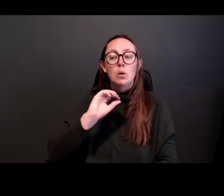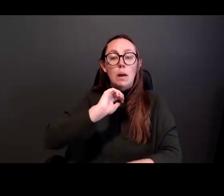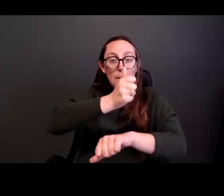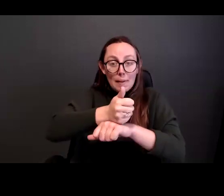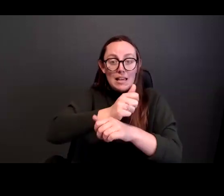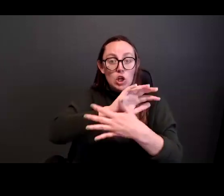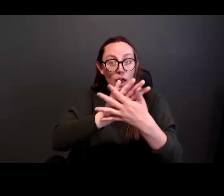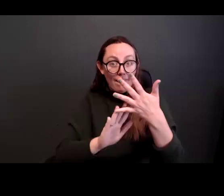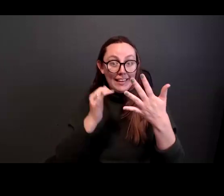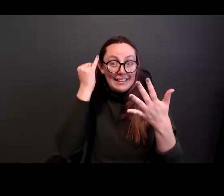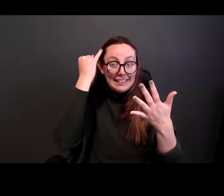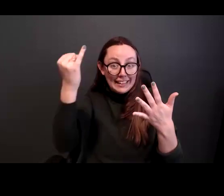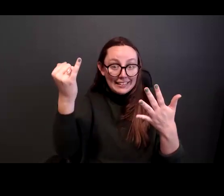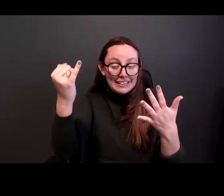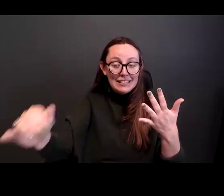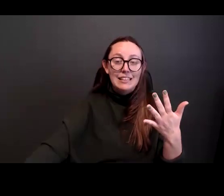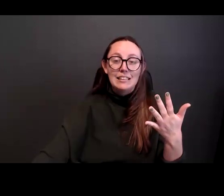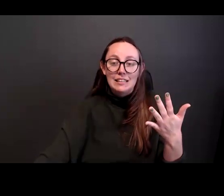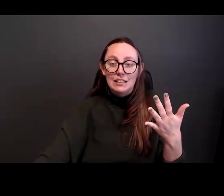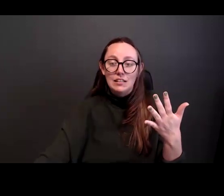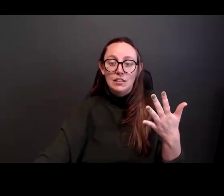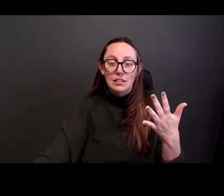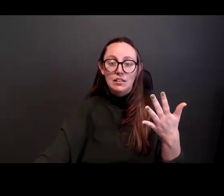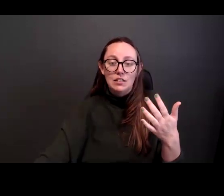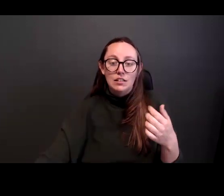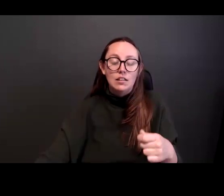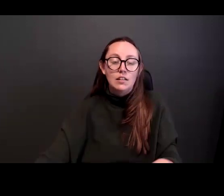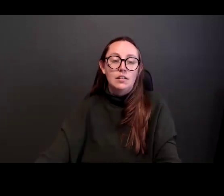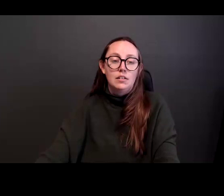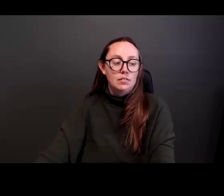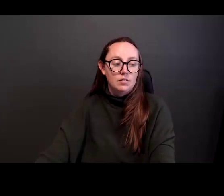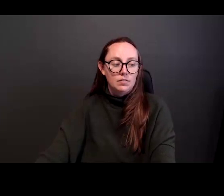a quick, I'm gonna put